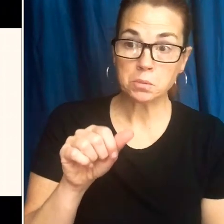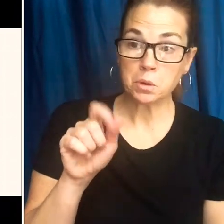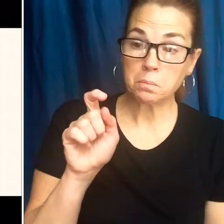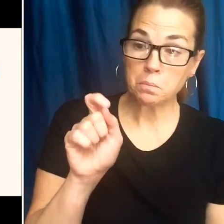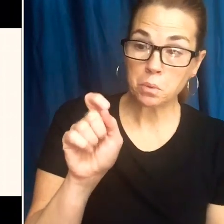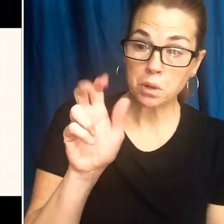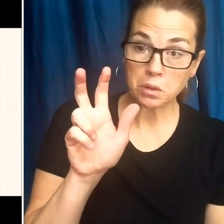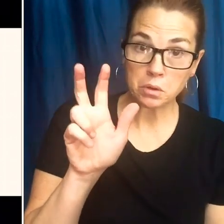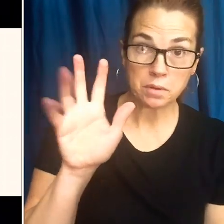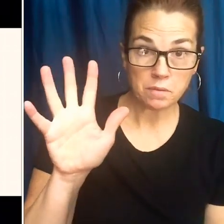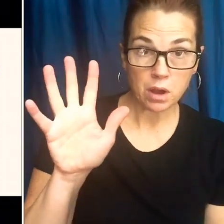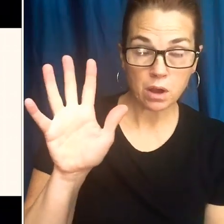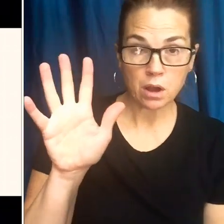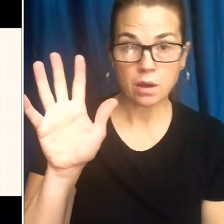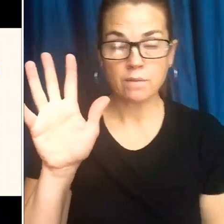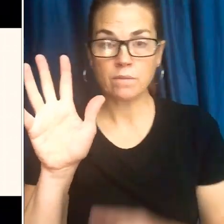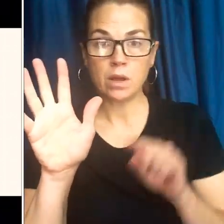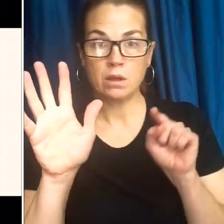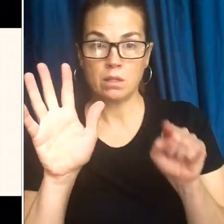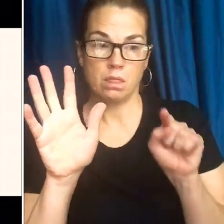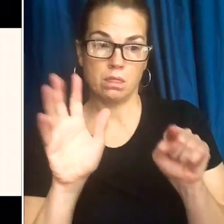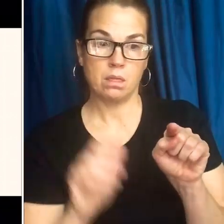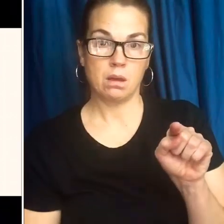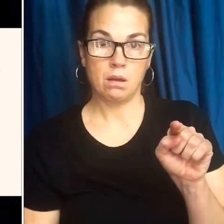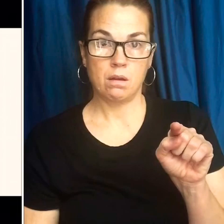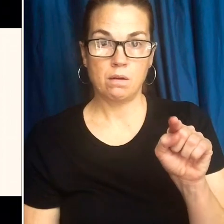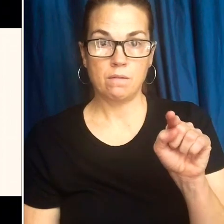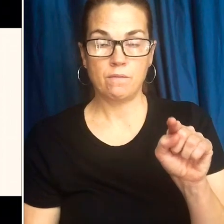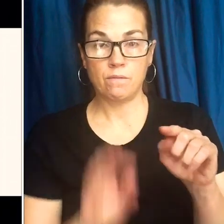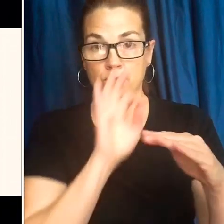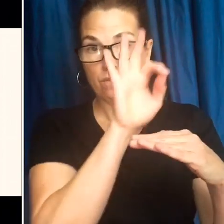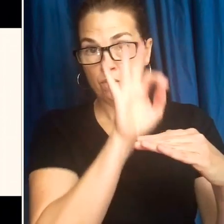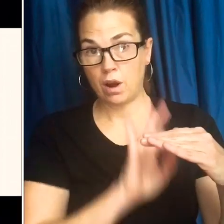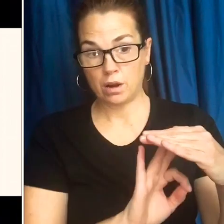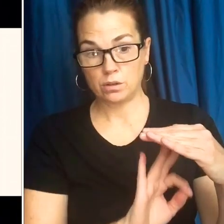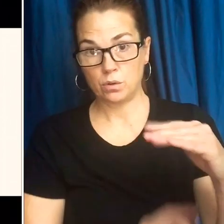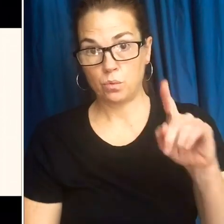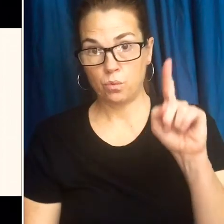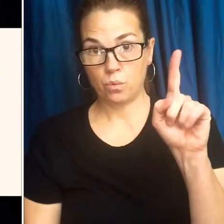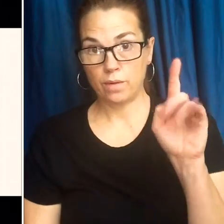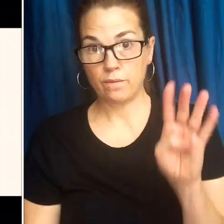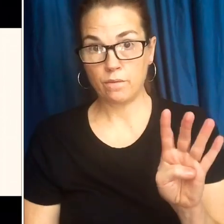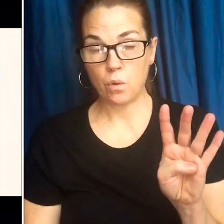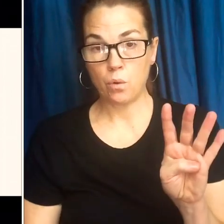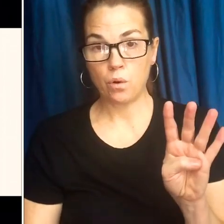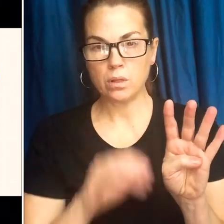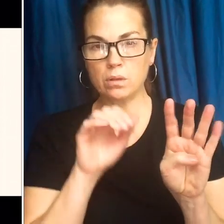into a decimal. And when I did that, I would find that I can make no groups